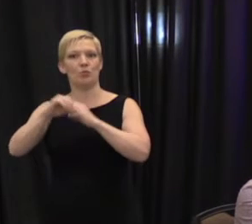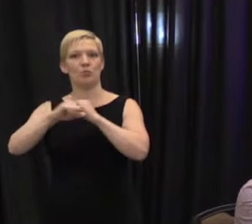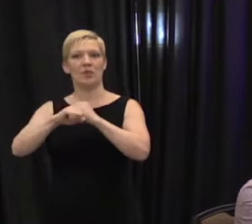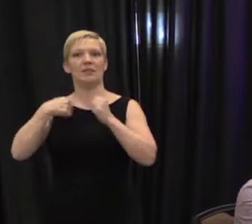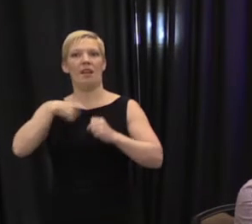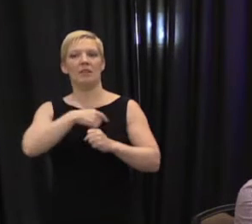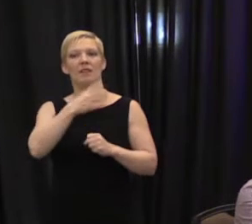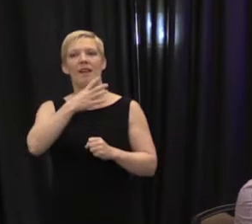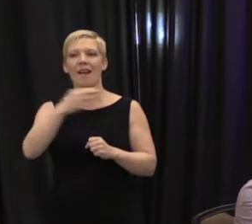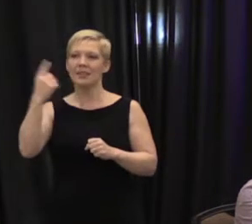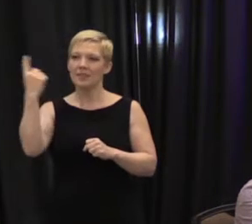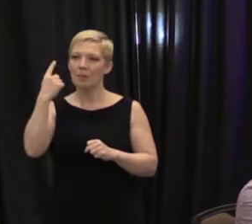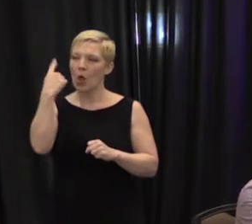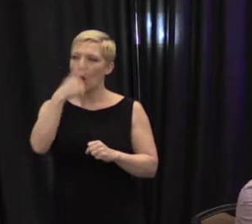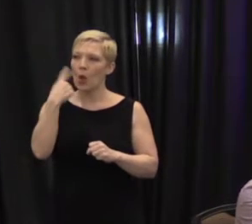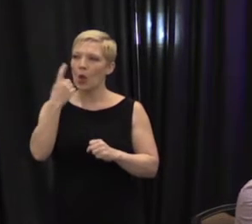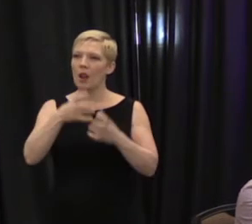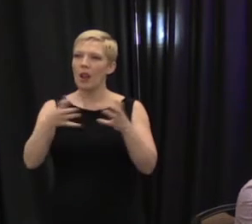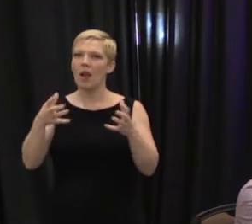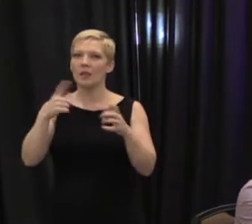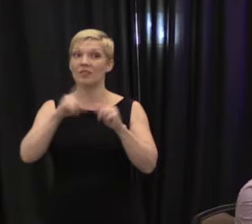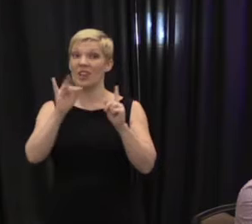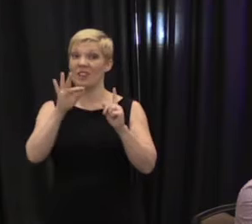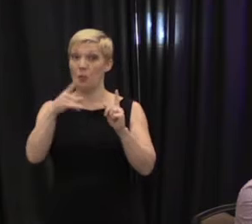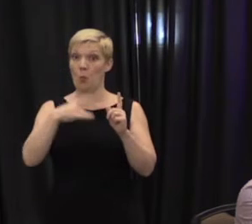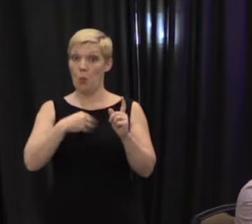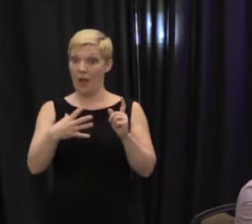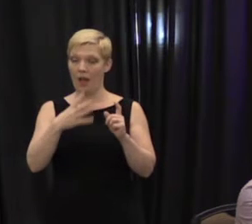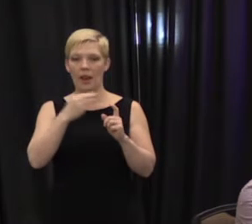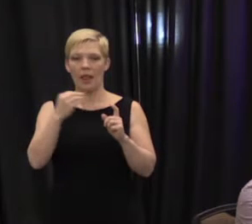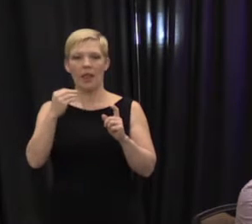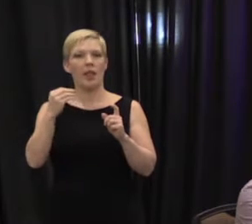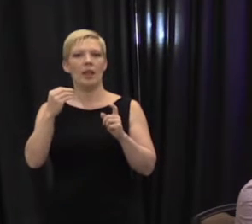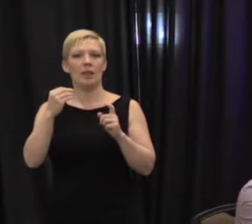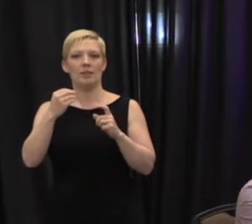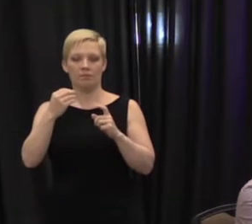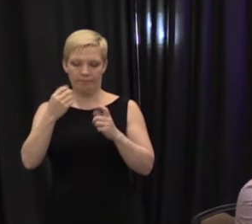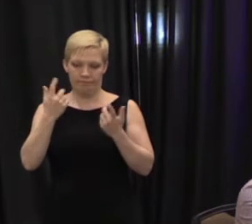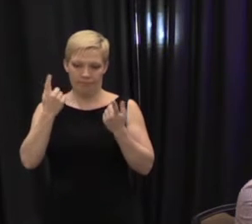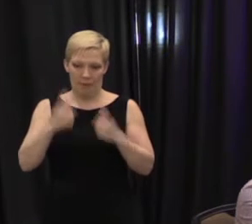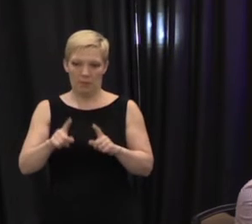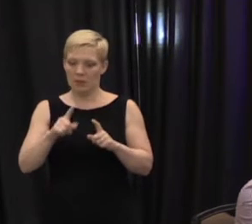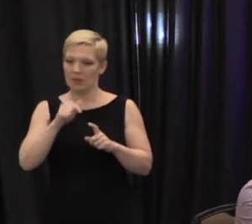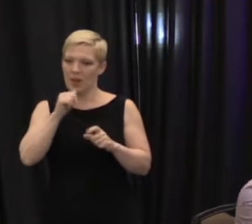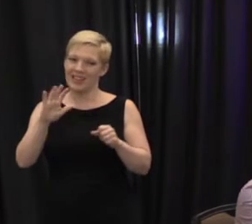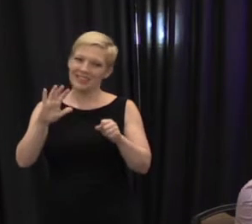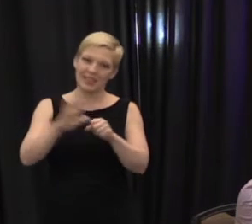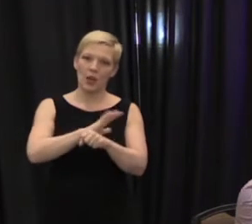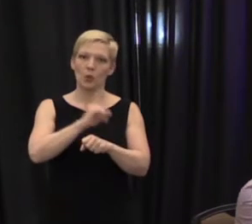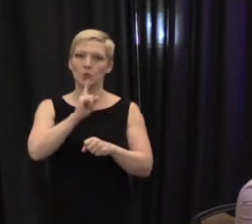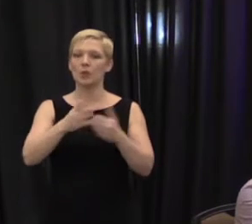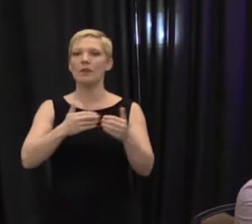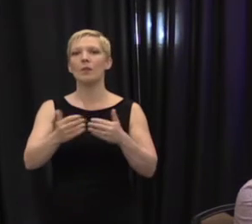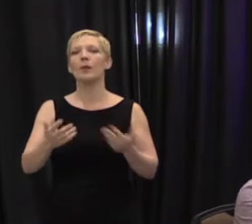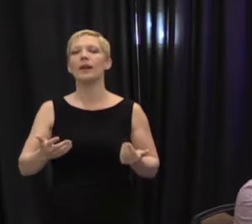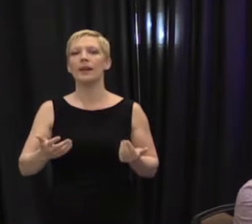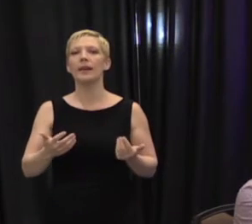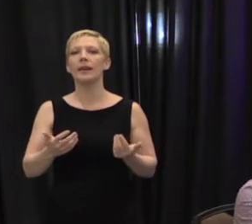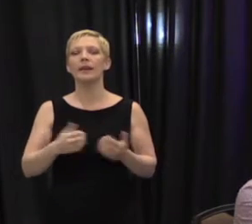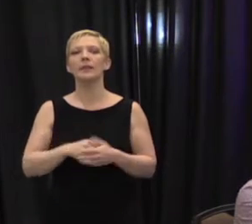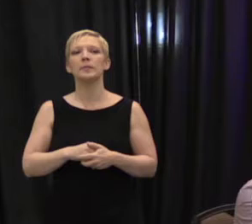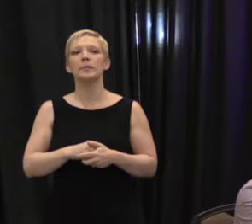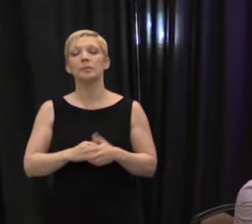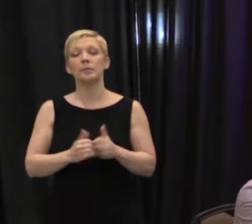it was something that looked a lot different if you were white and turned out not to be entirely true to begin with, right? For those